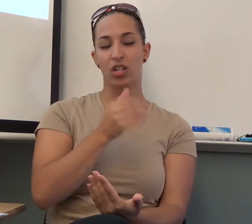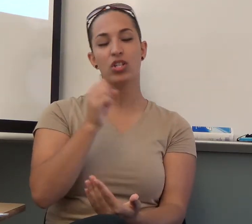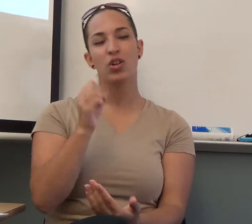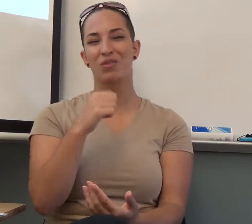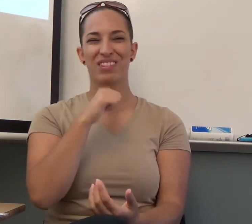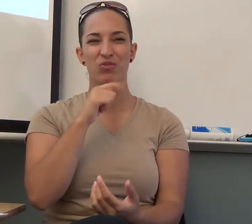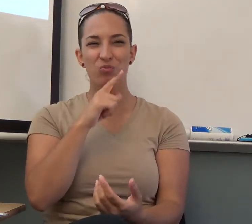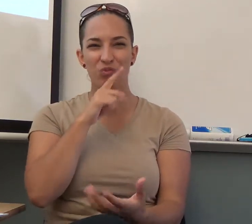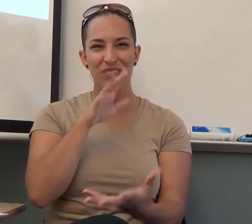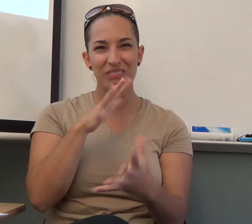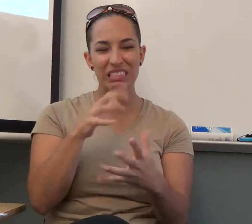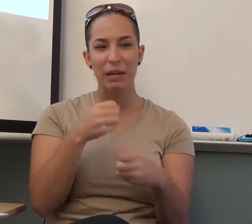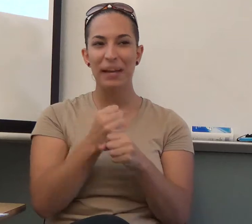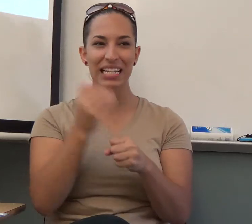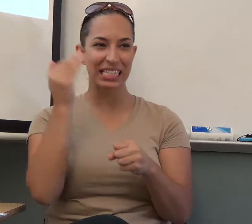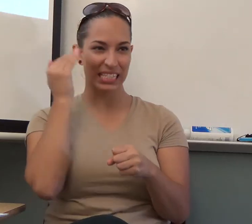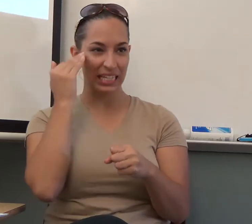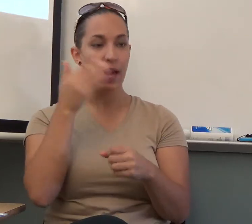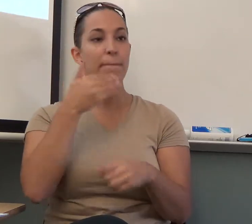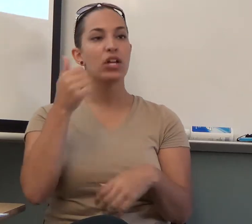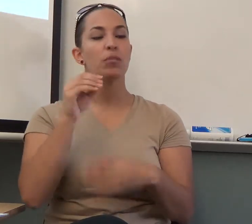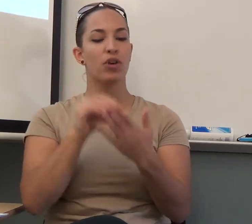to after they leave Canada. Good.